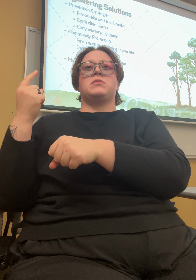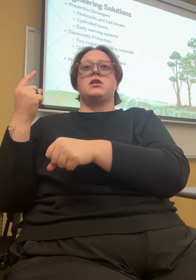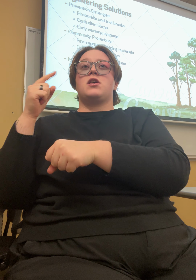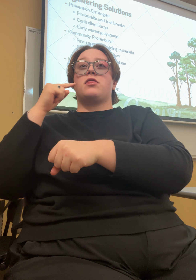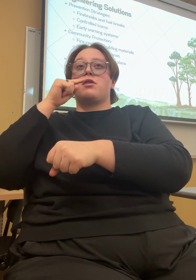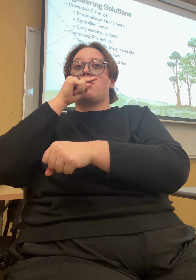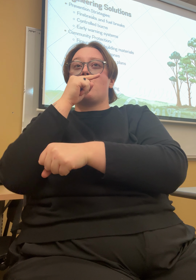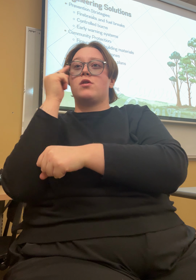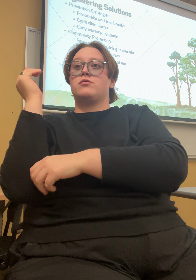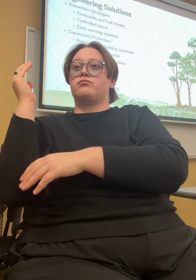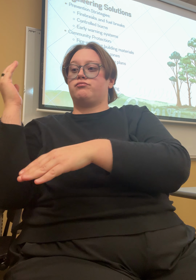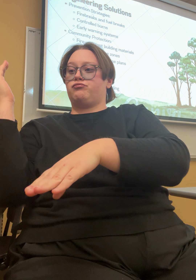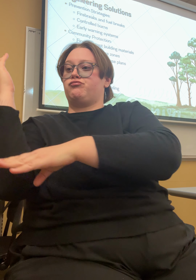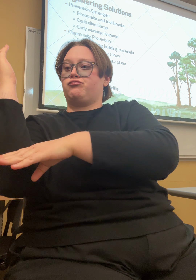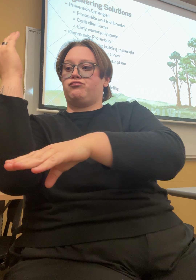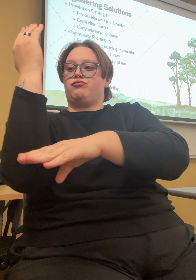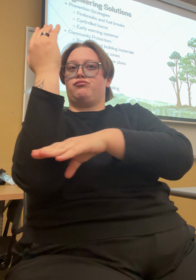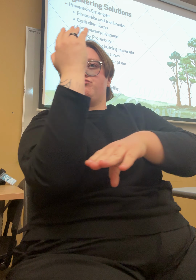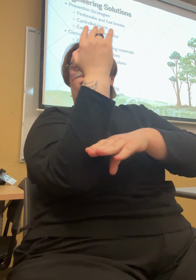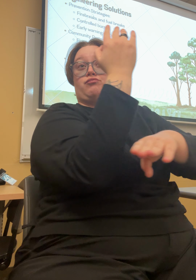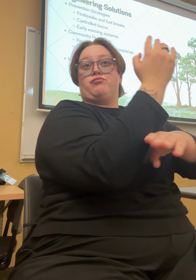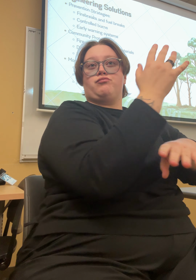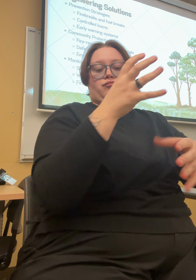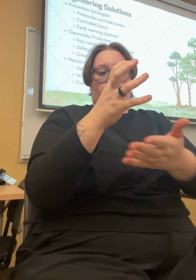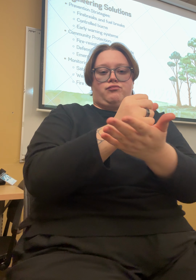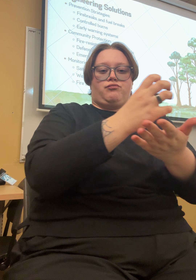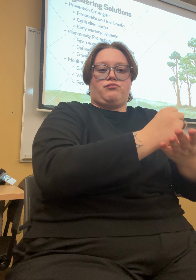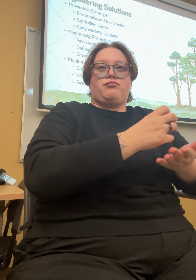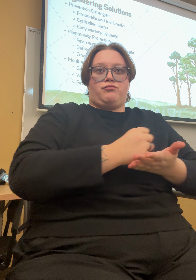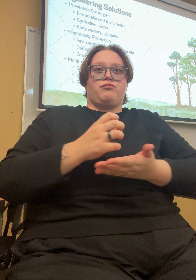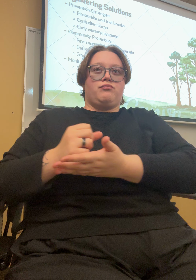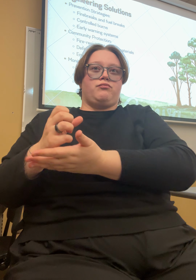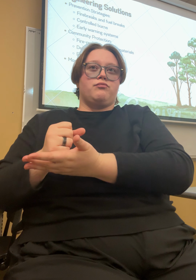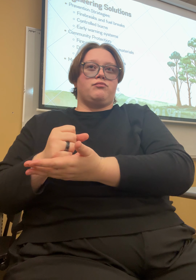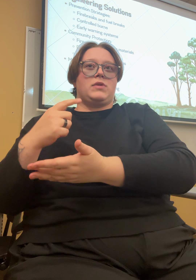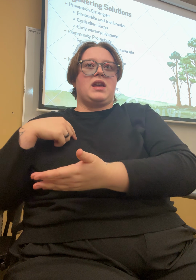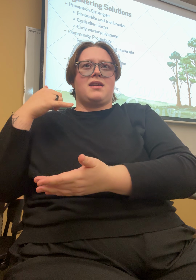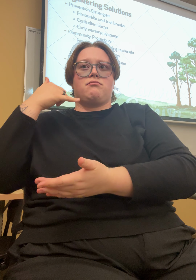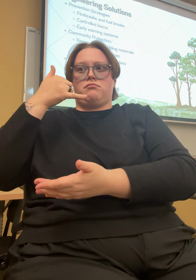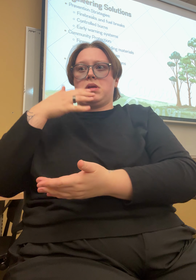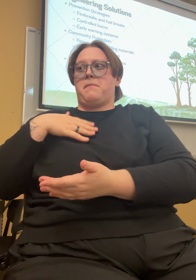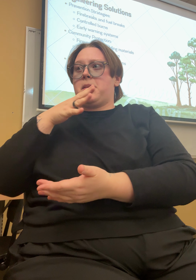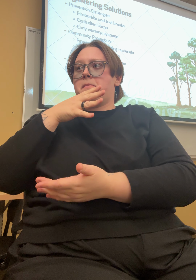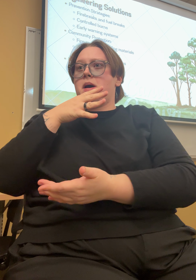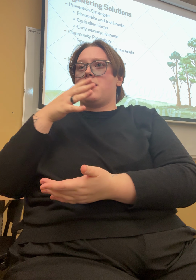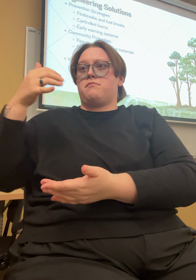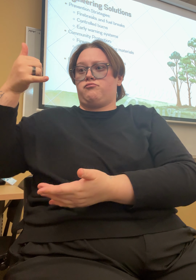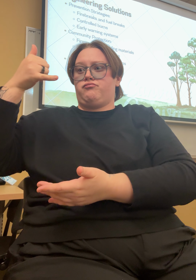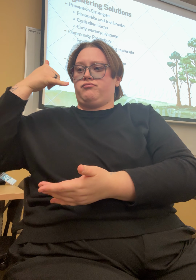dry. So I got a call from my mom while I was at work.